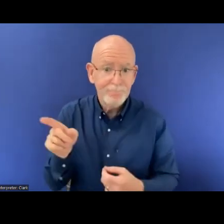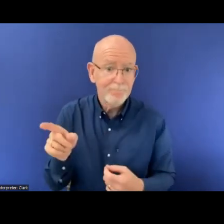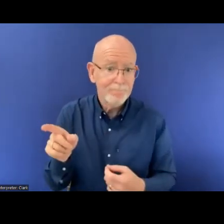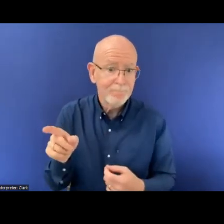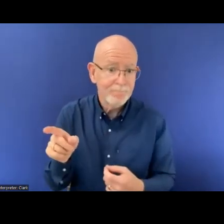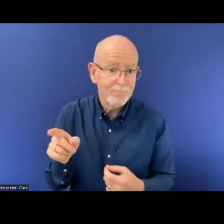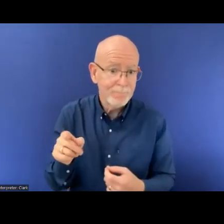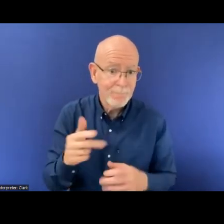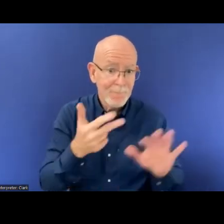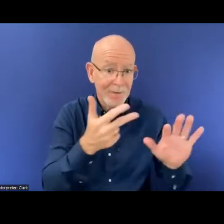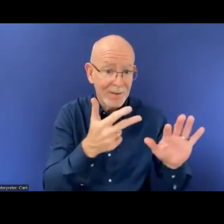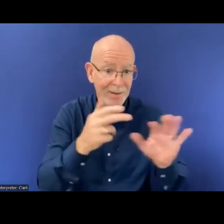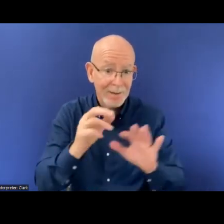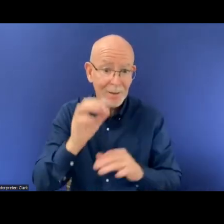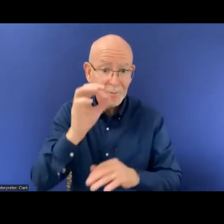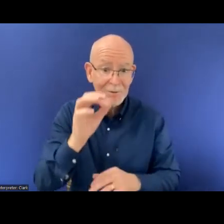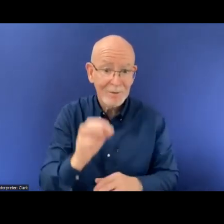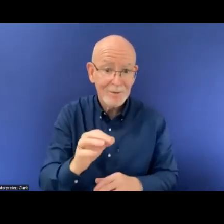sights.